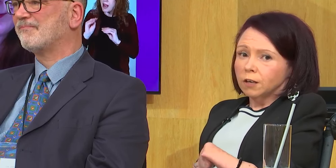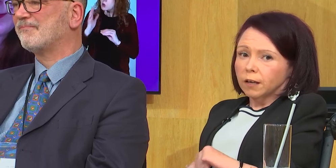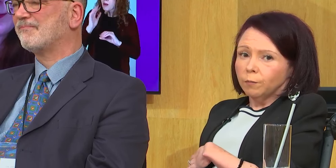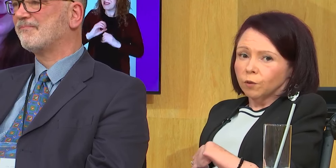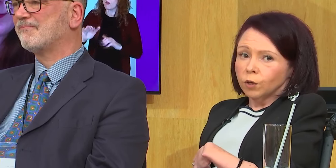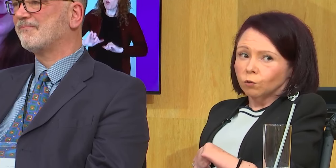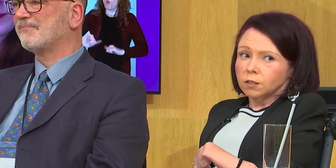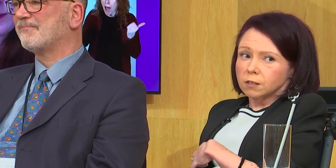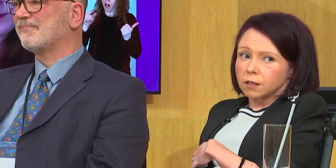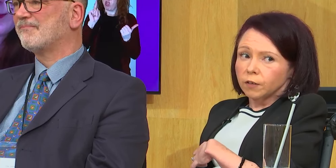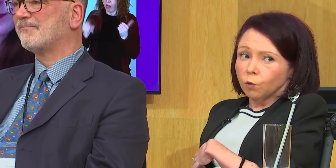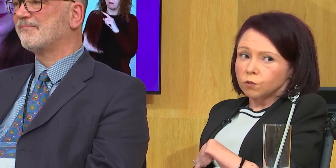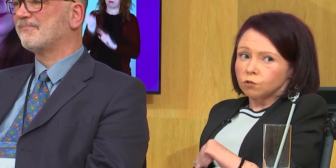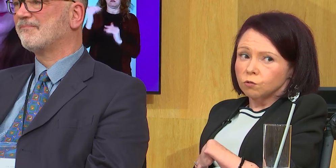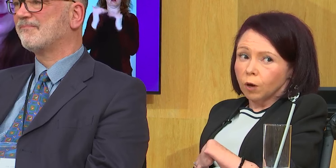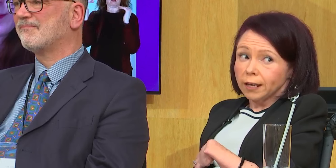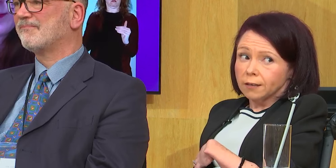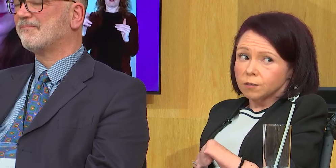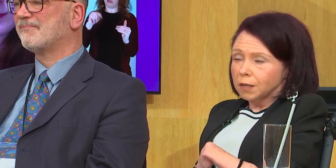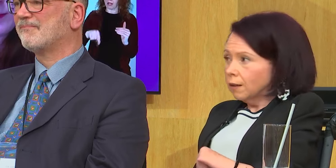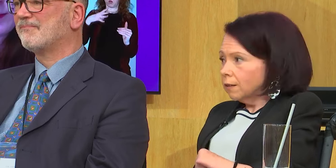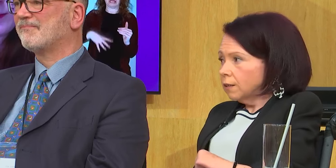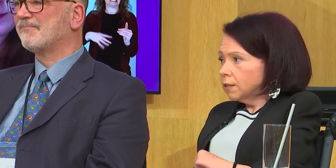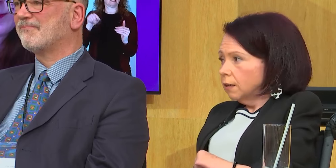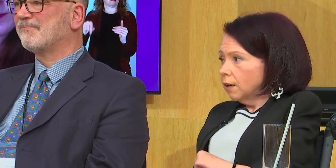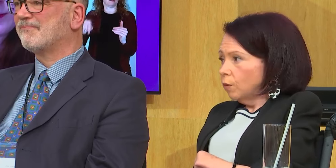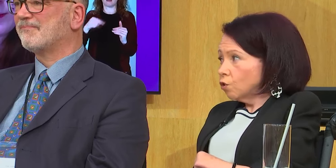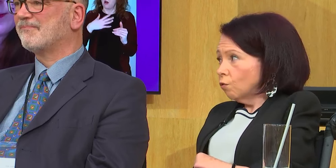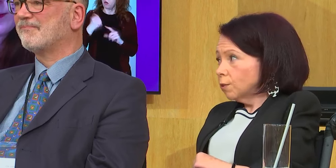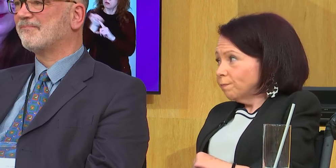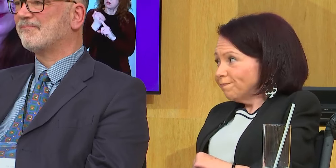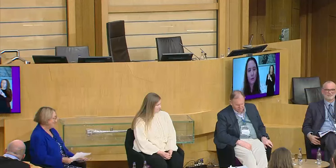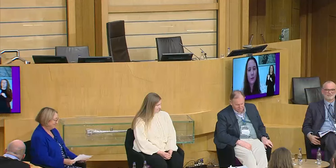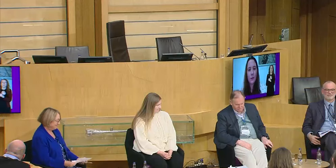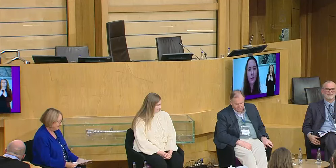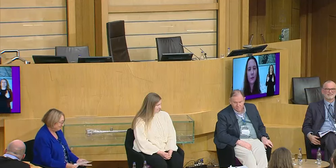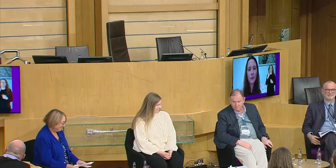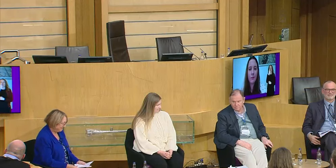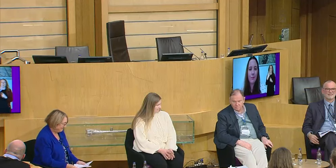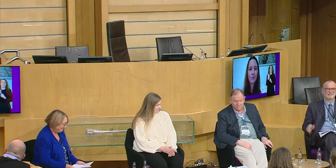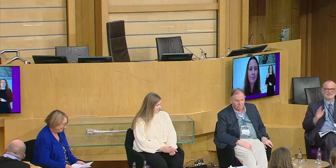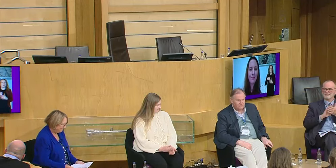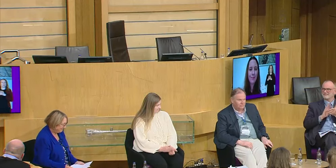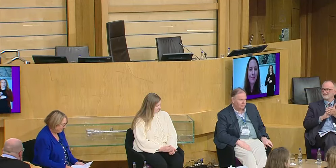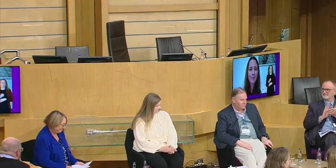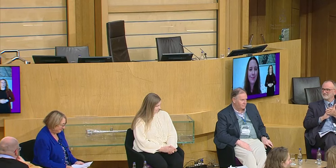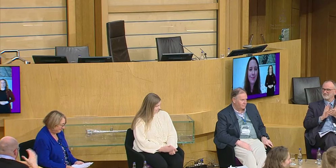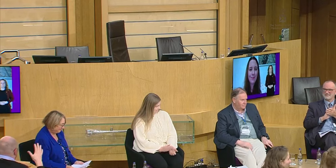leveller that we all need and deserve, and I hope to do what I can to make that the case in Scotland. Thank you.